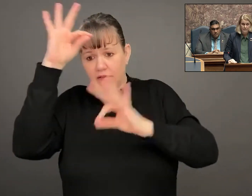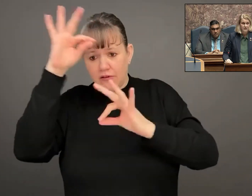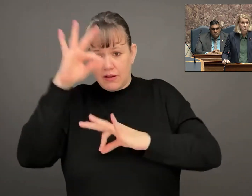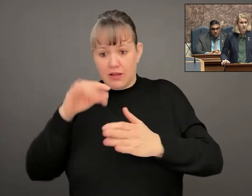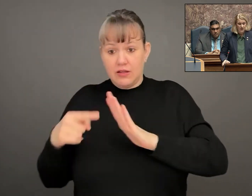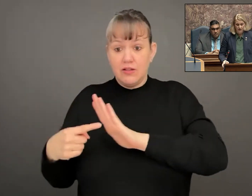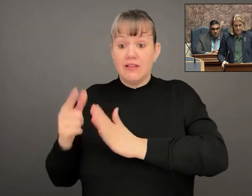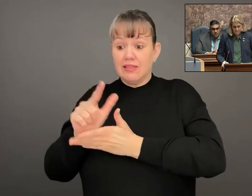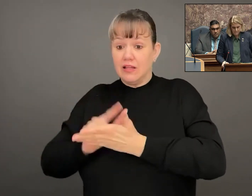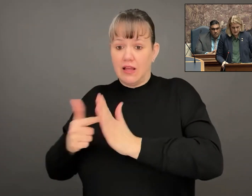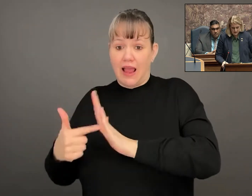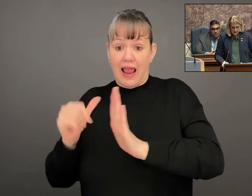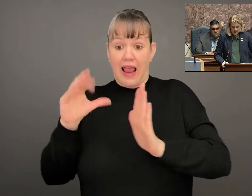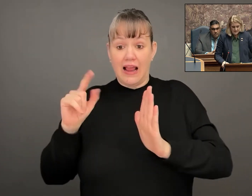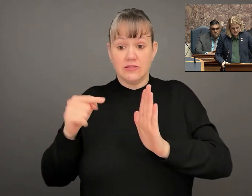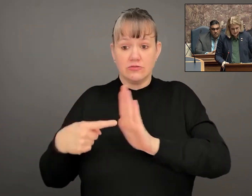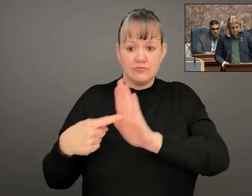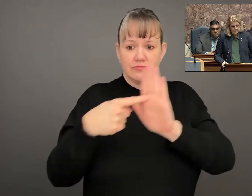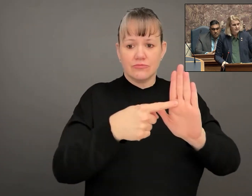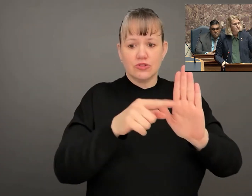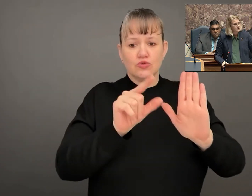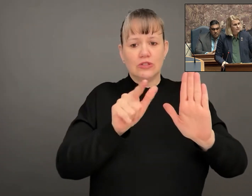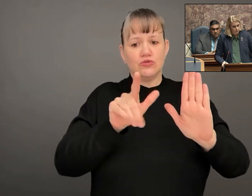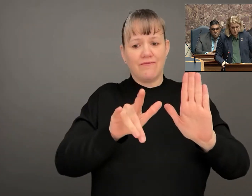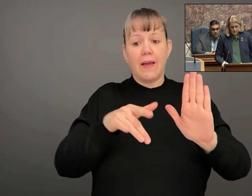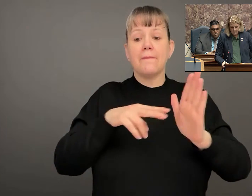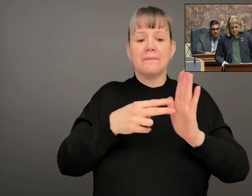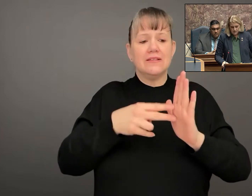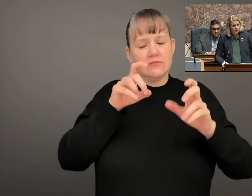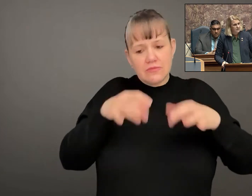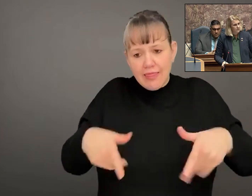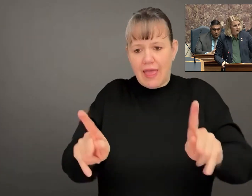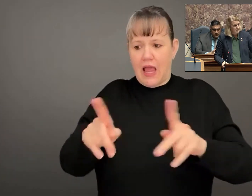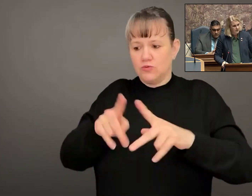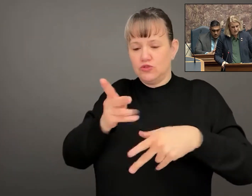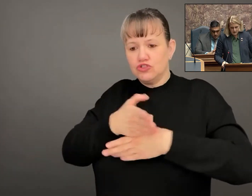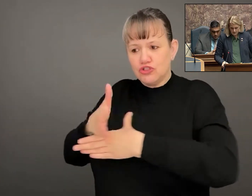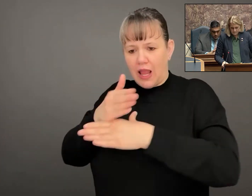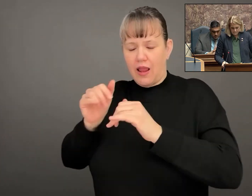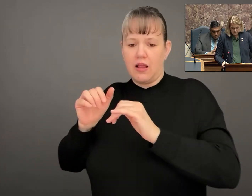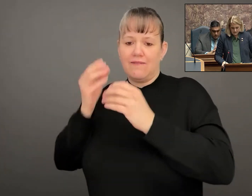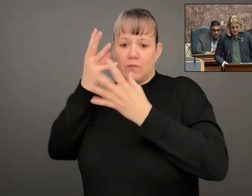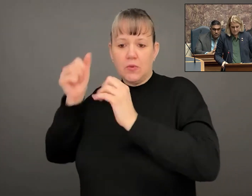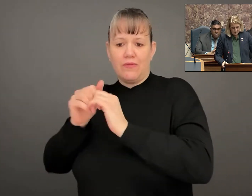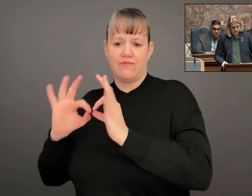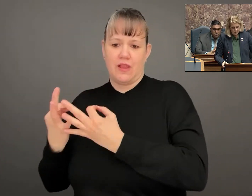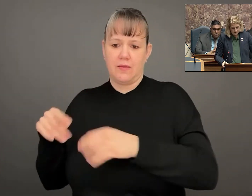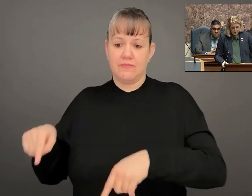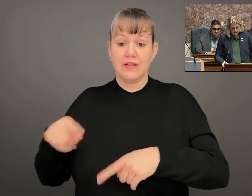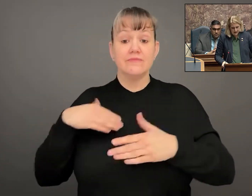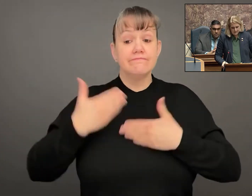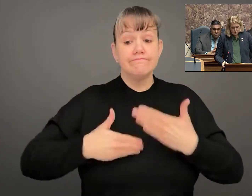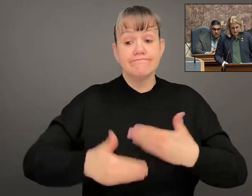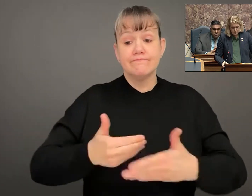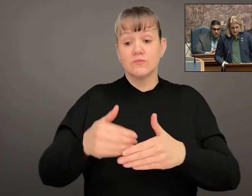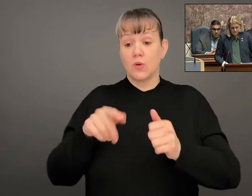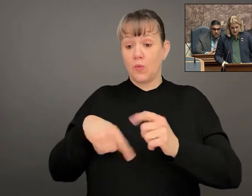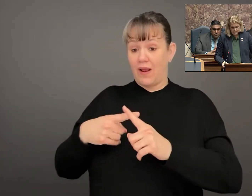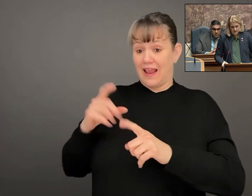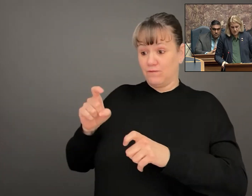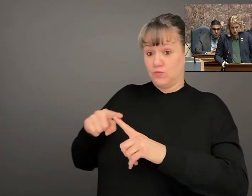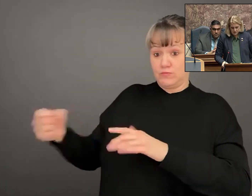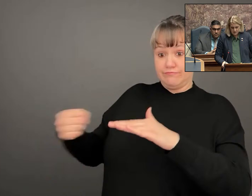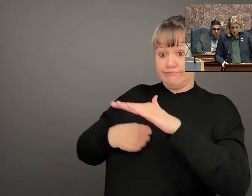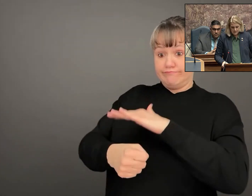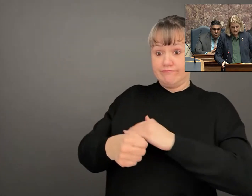valuable information sharing. As this government moves forward with involuntary care, the Mental Health Amendment Act 2025